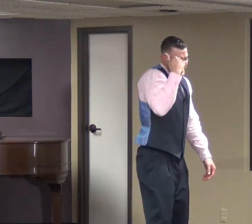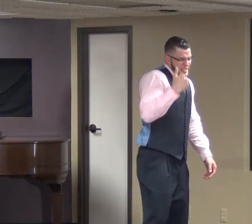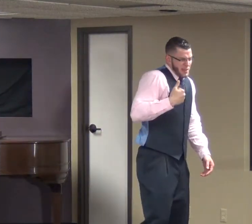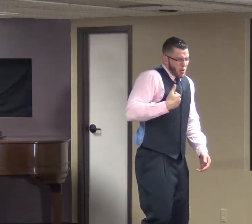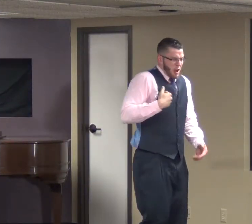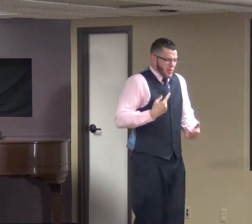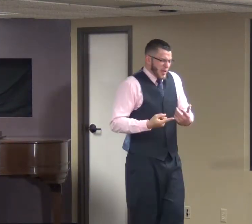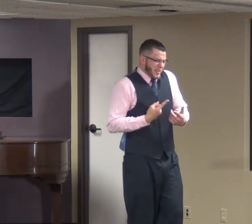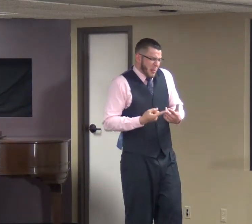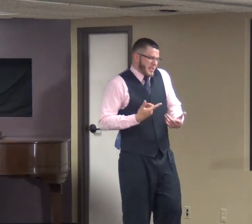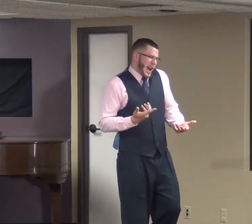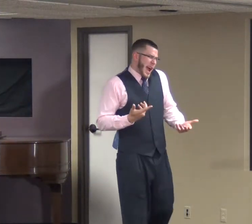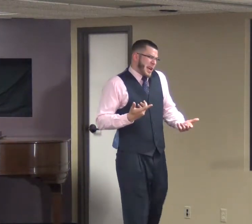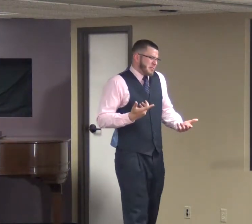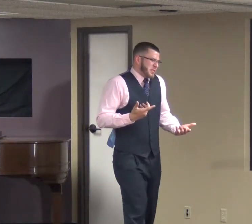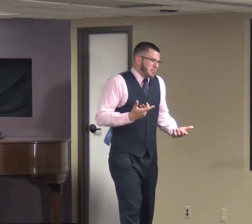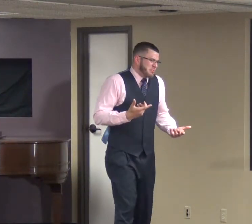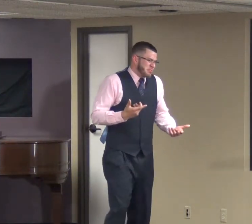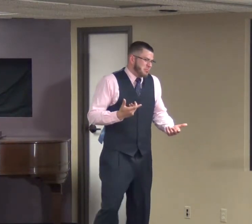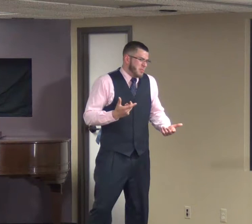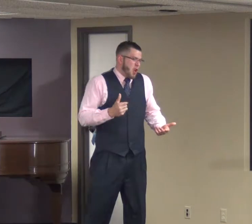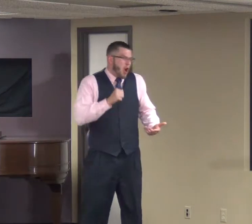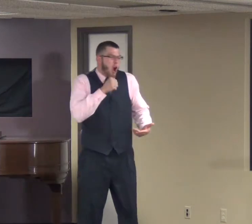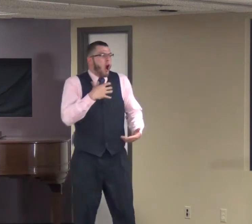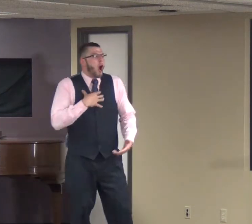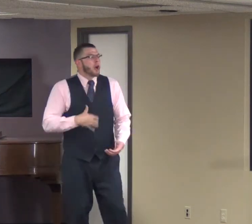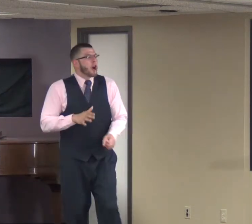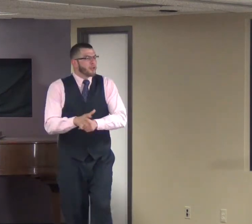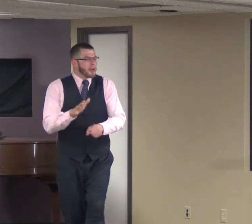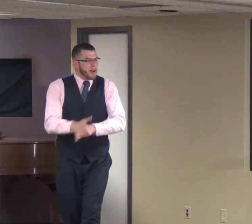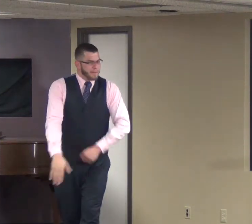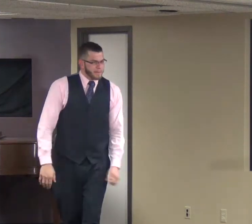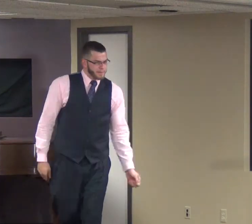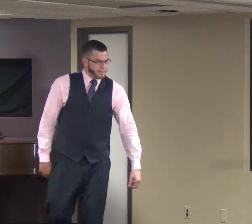It's because we sometimes aren't hungry enough.